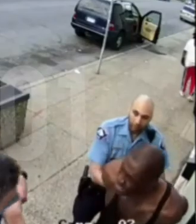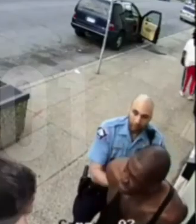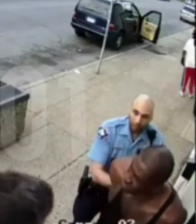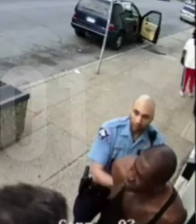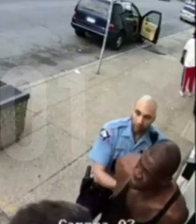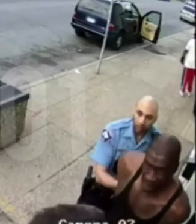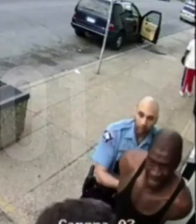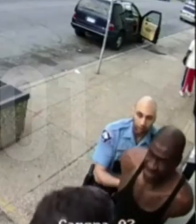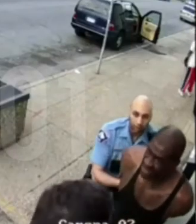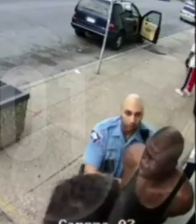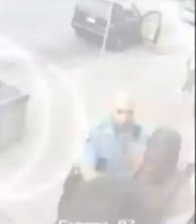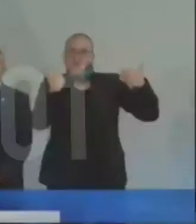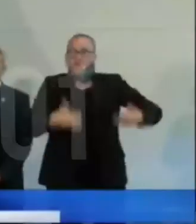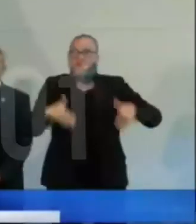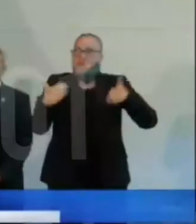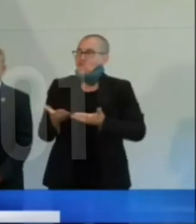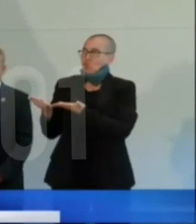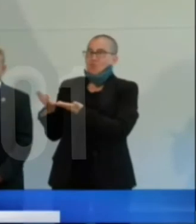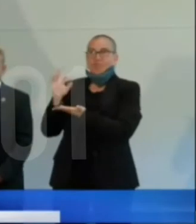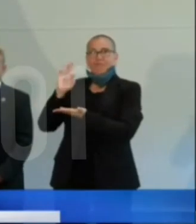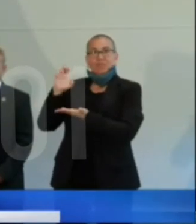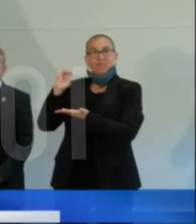to prosecute.